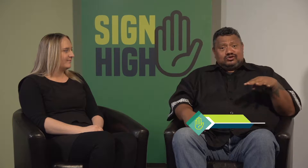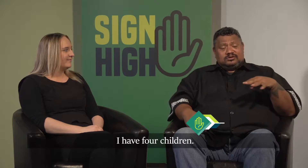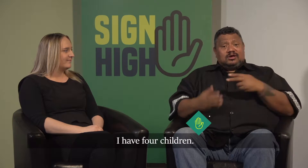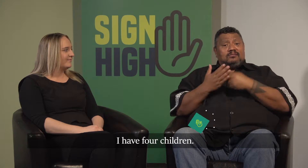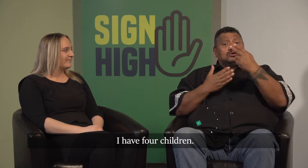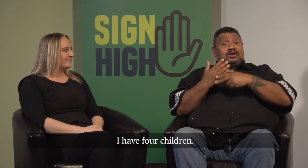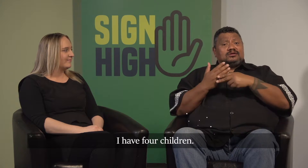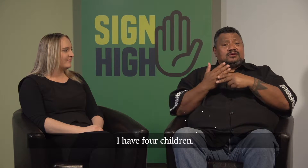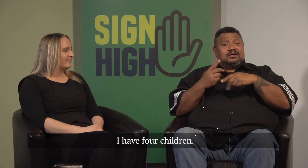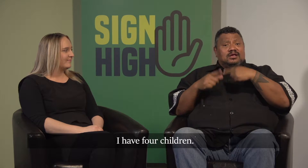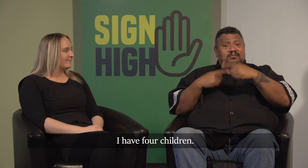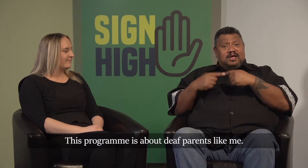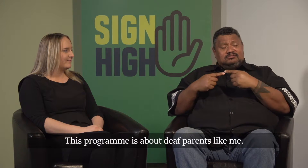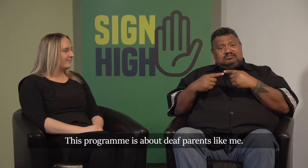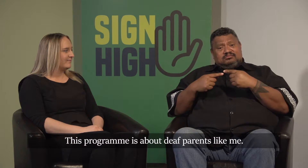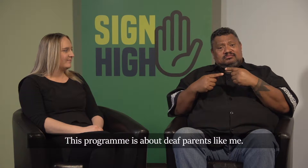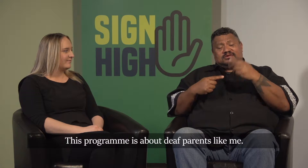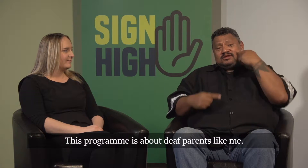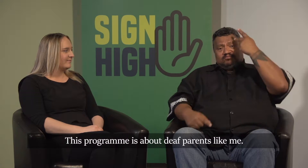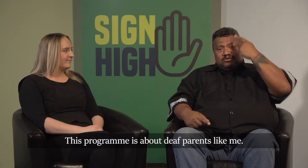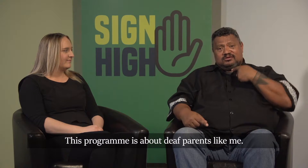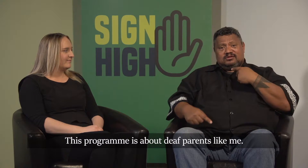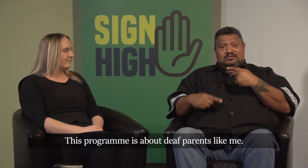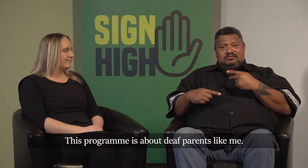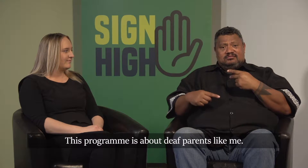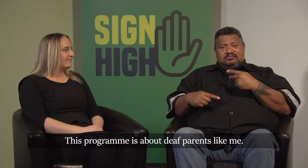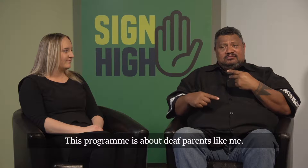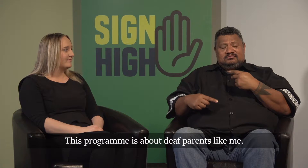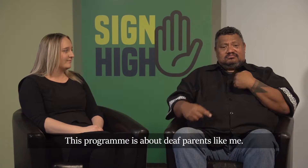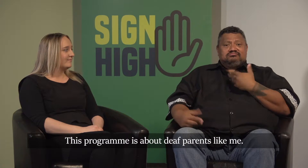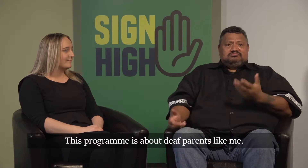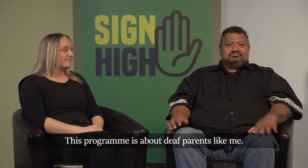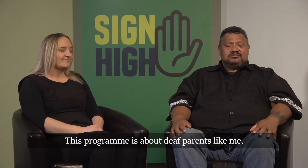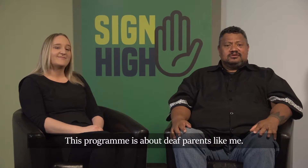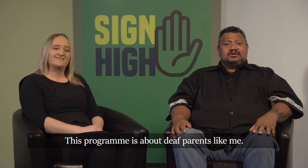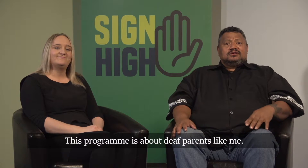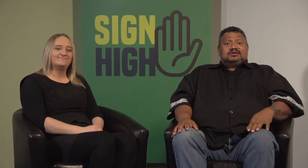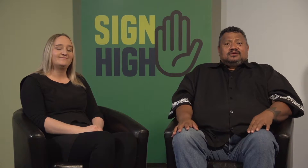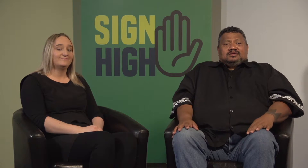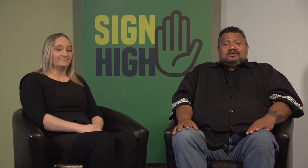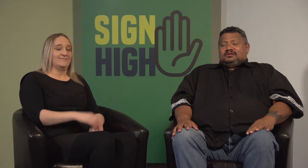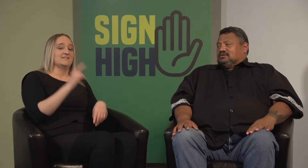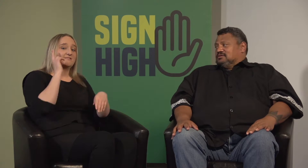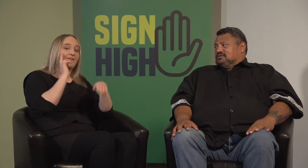I have 4 children. This program is about deaf parents like me.